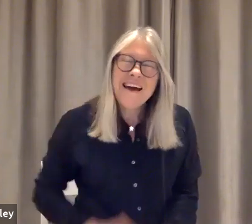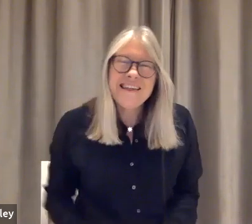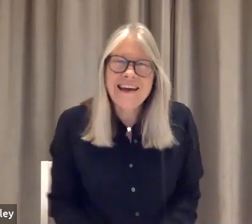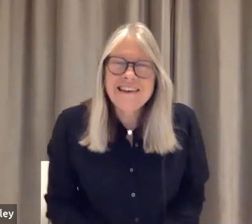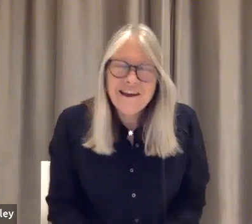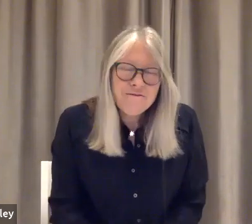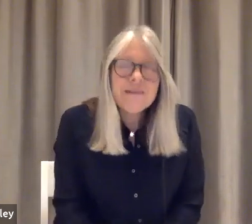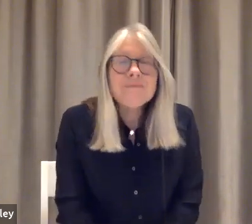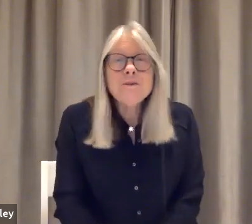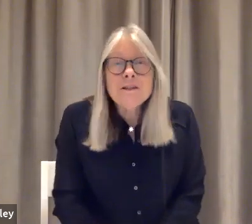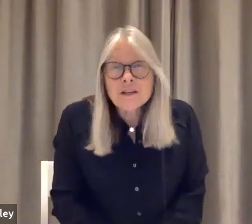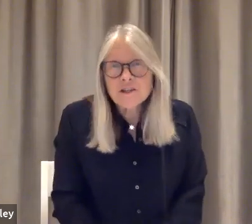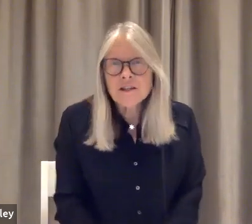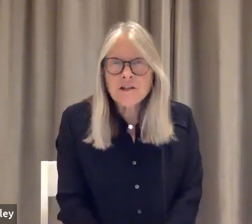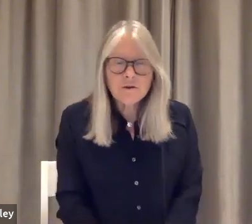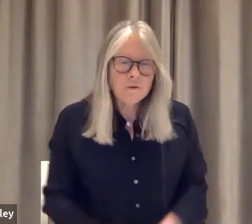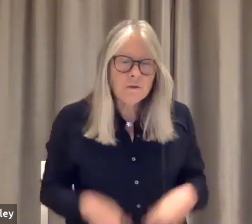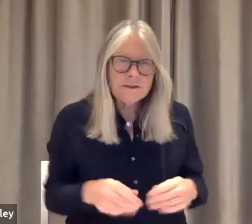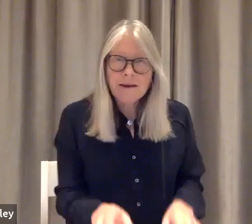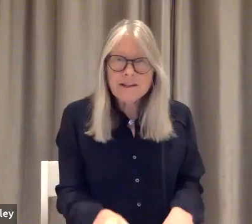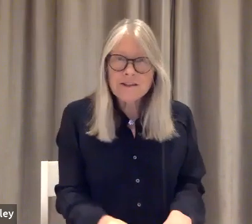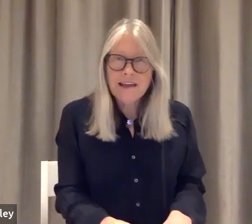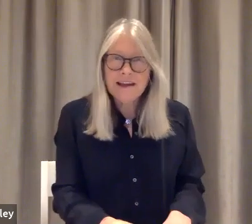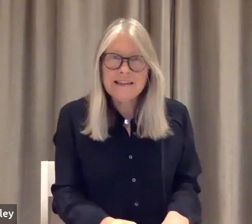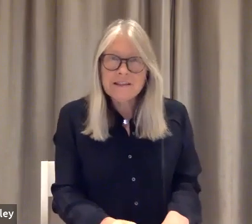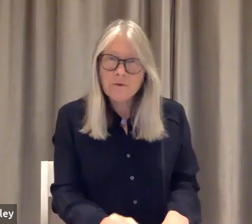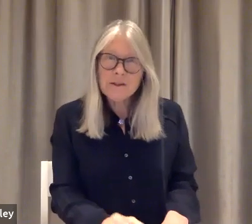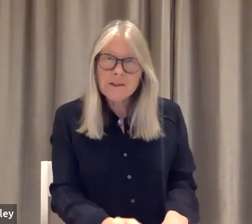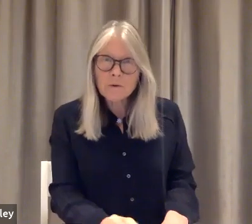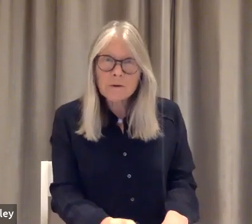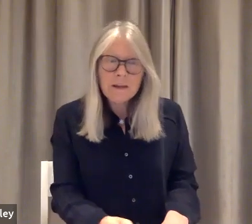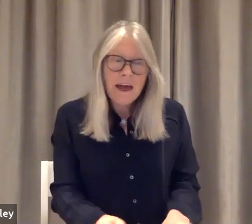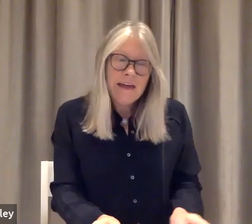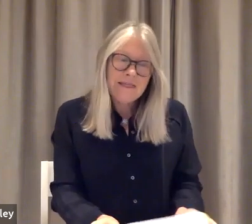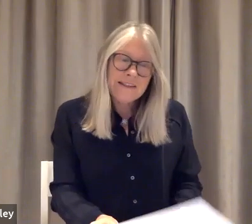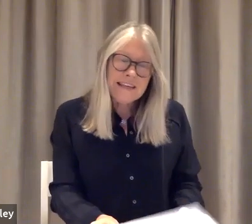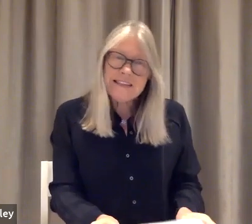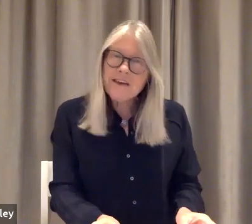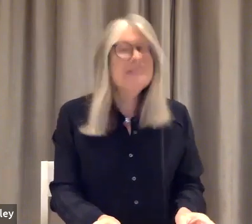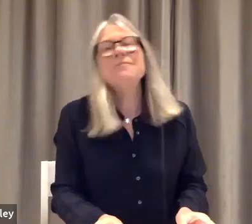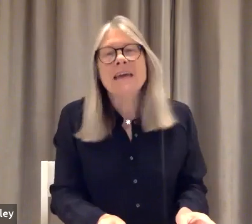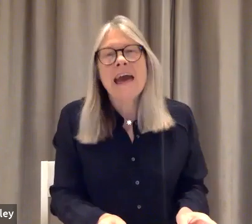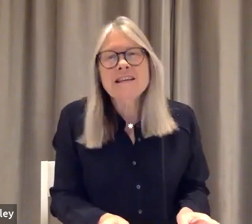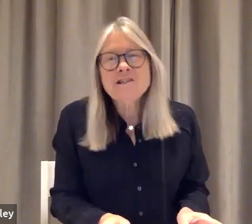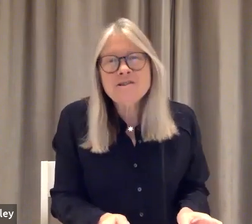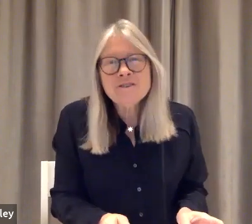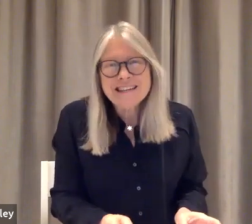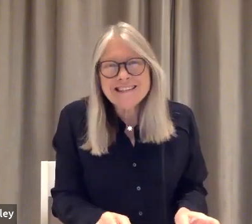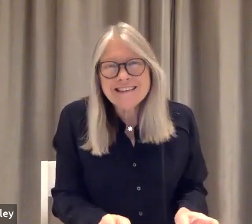Hi there. Welcome to an introduction to using Makaton sign at Silverwood School. This is going to be a short session